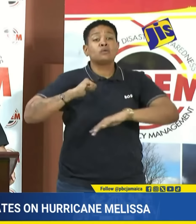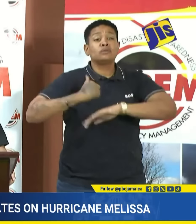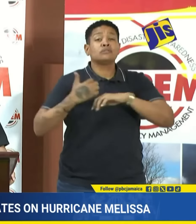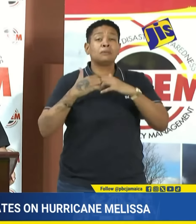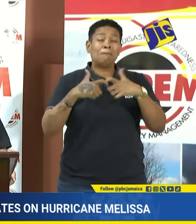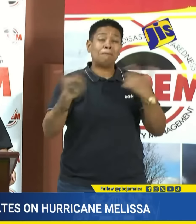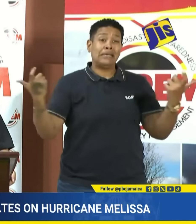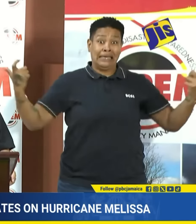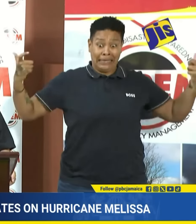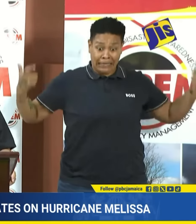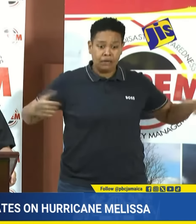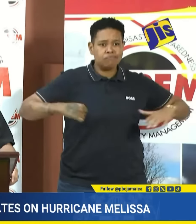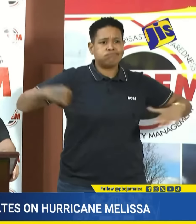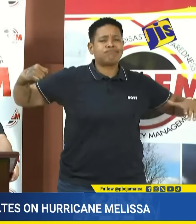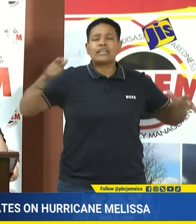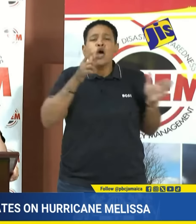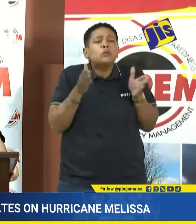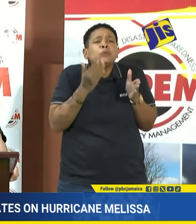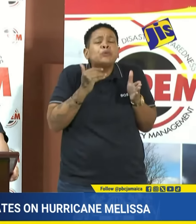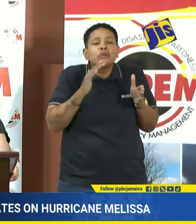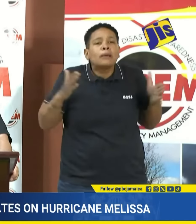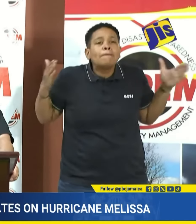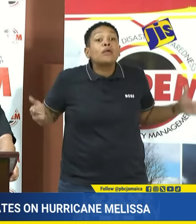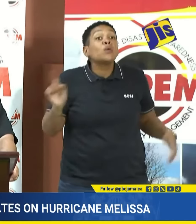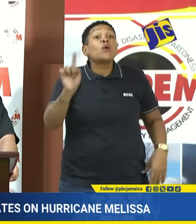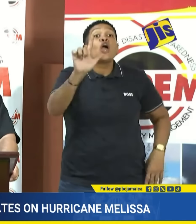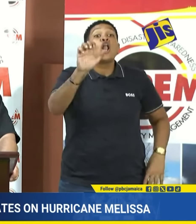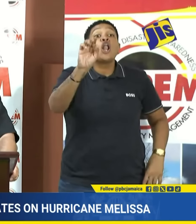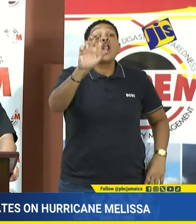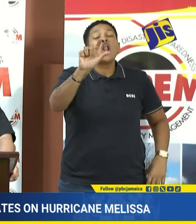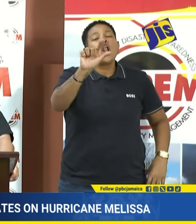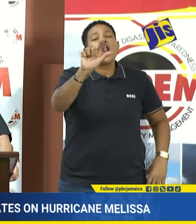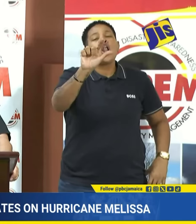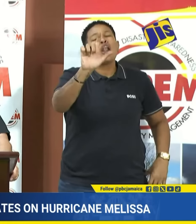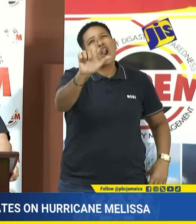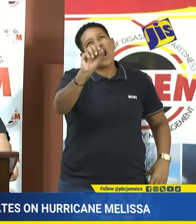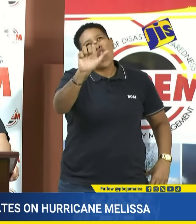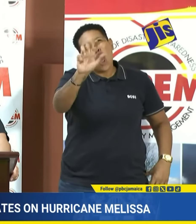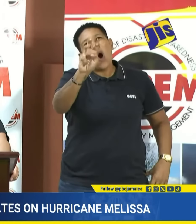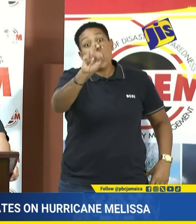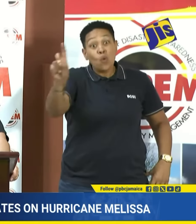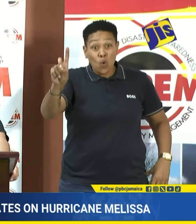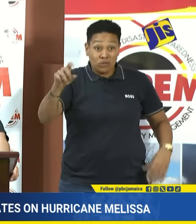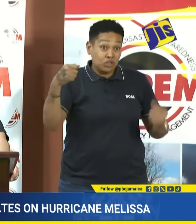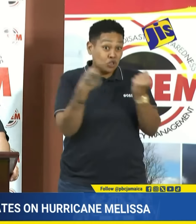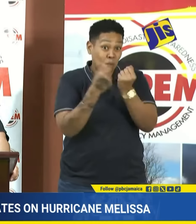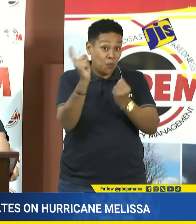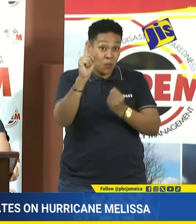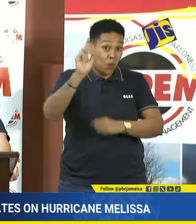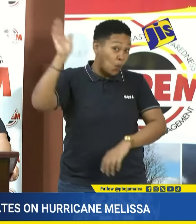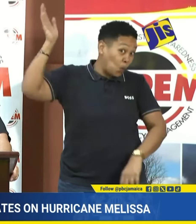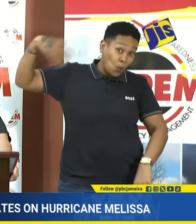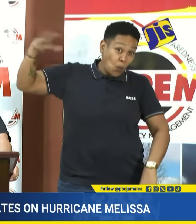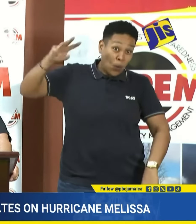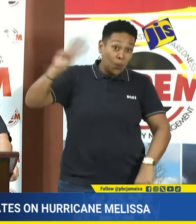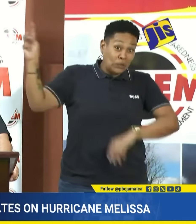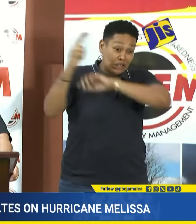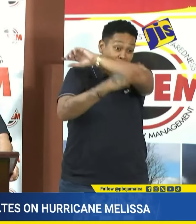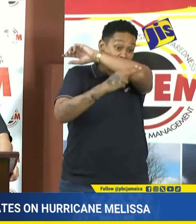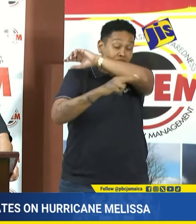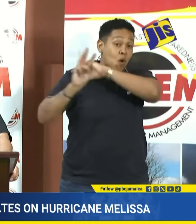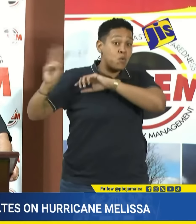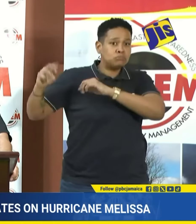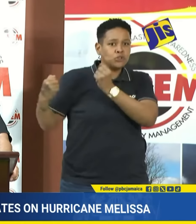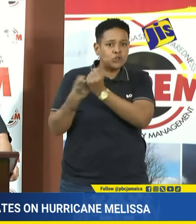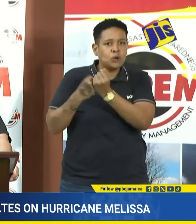major generators, including at places like Logwood, which supplies all of Western Hanover and Western Westmoreland. We upgraded the